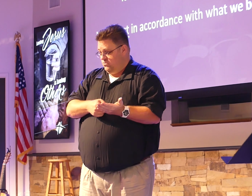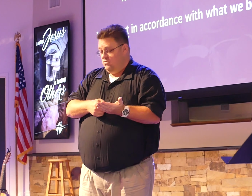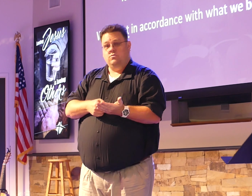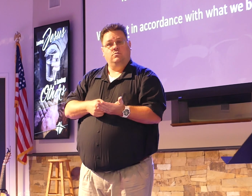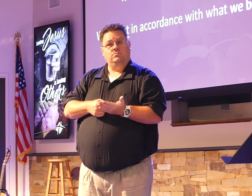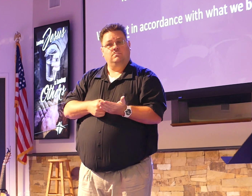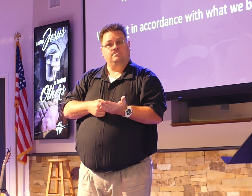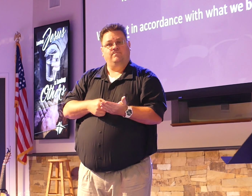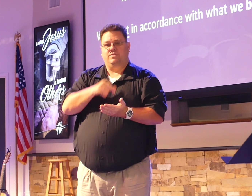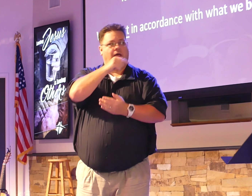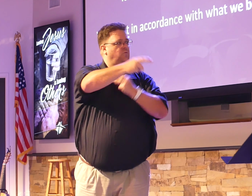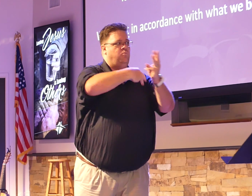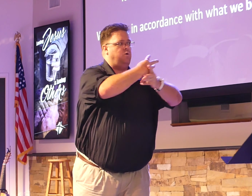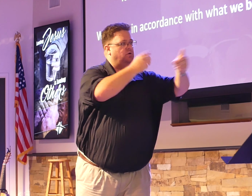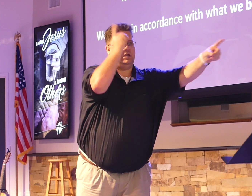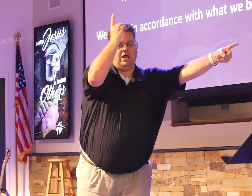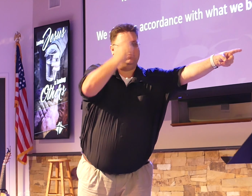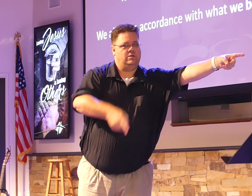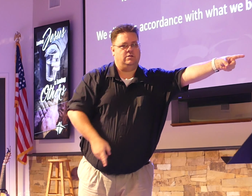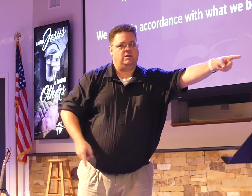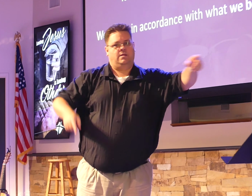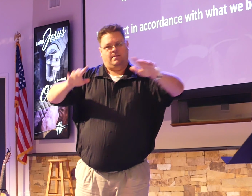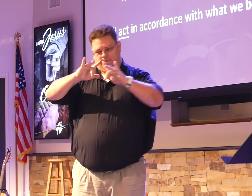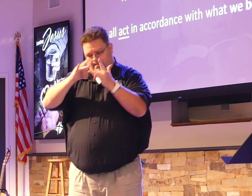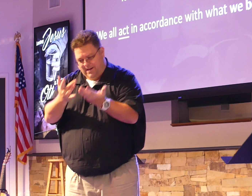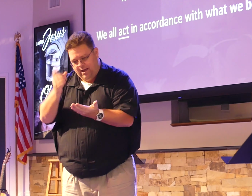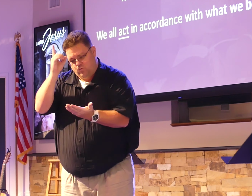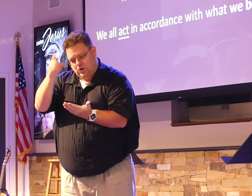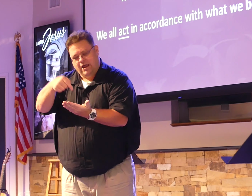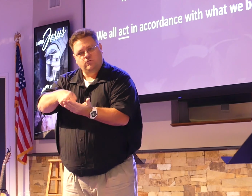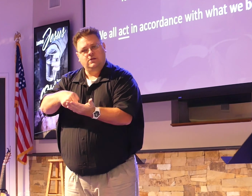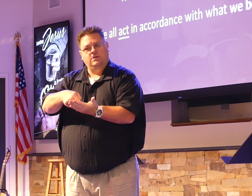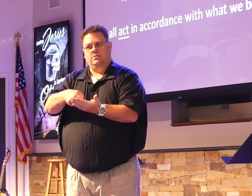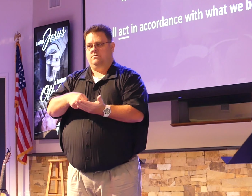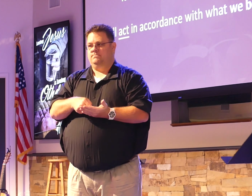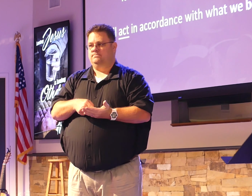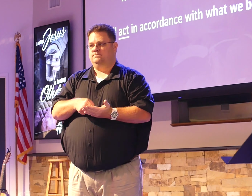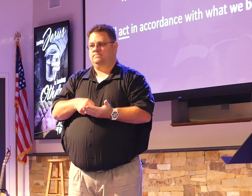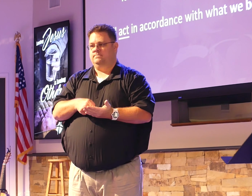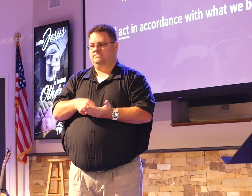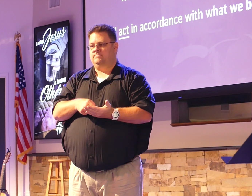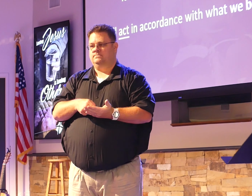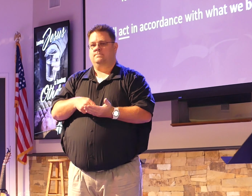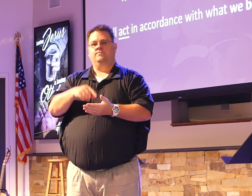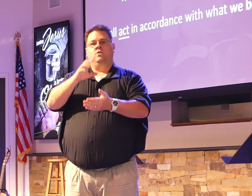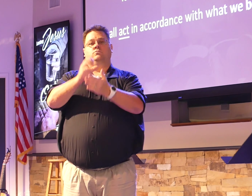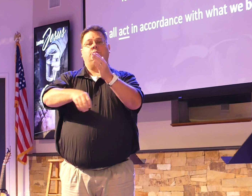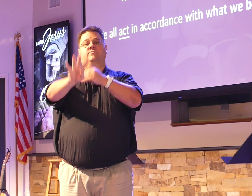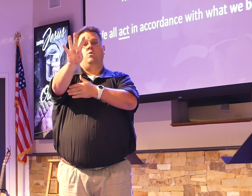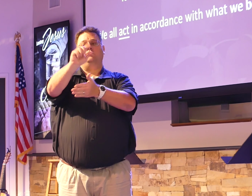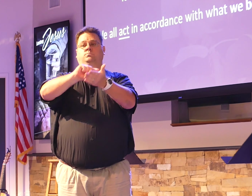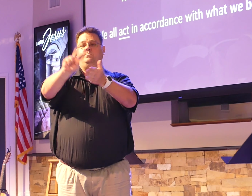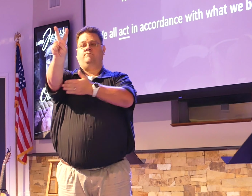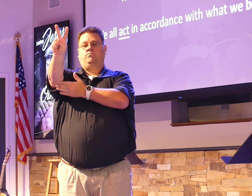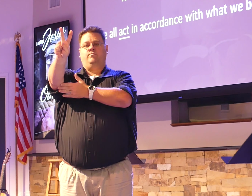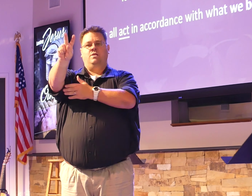4, flip over to chapter 4 real quick, and look at verse 2. Chapter 4, verse 2. What's the first three words, guys?